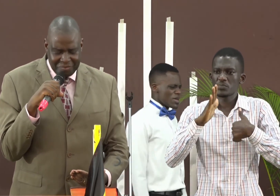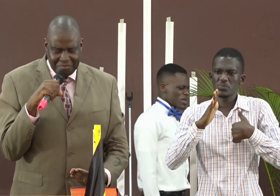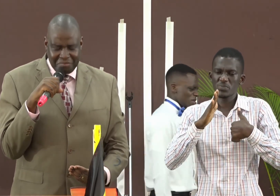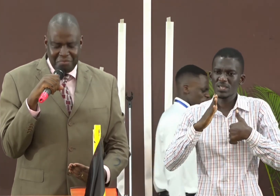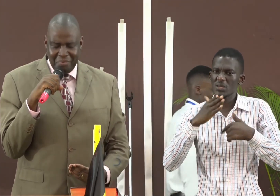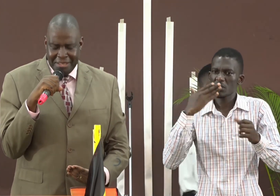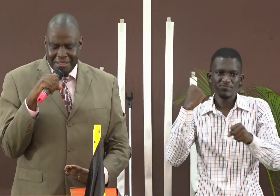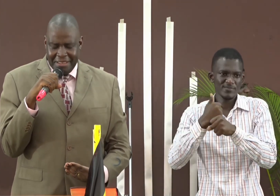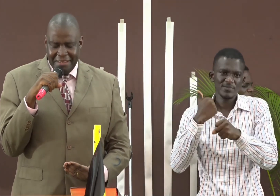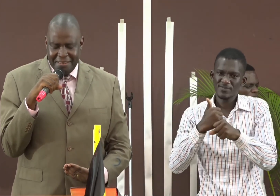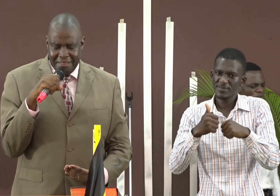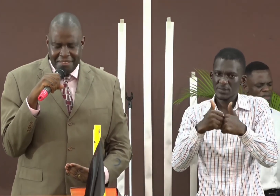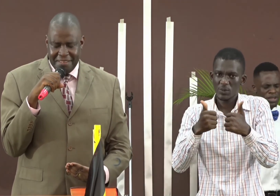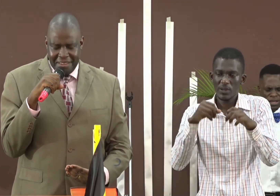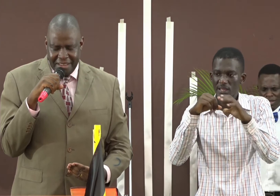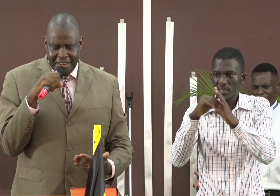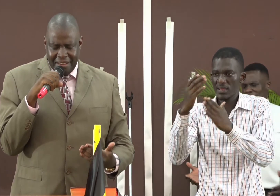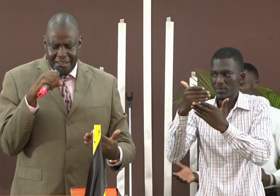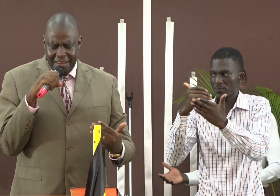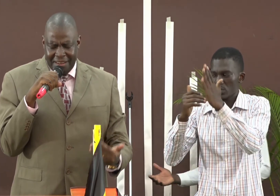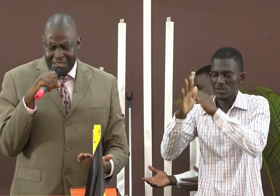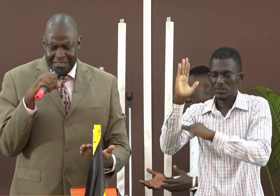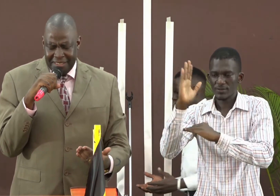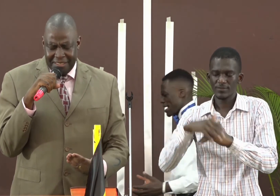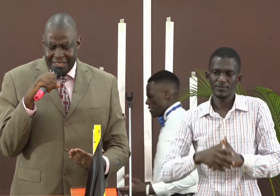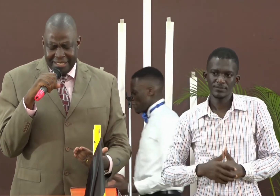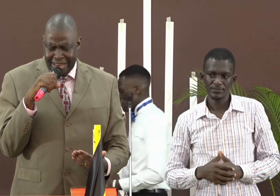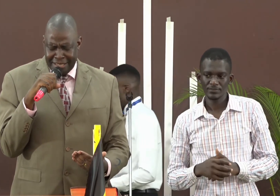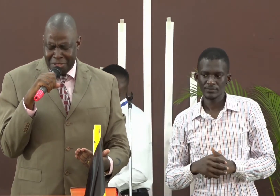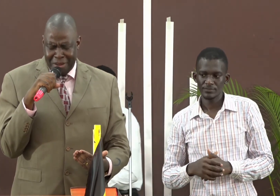we finish, I want each one of you to pray for your life that you will be more